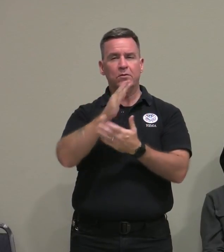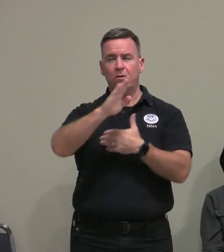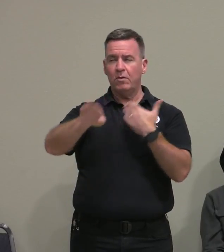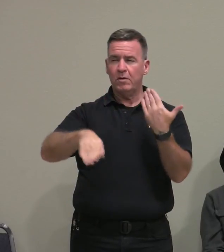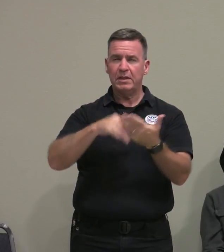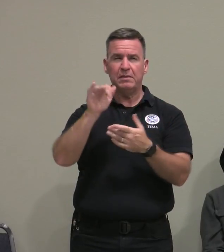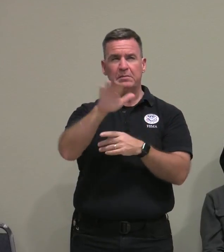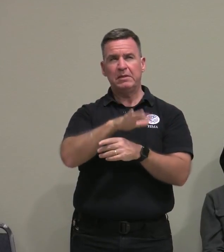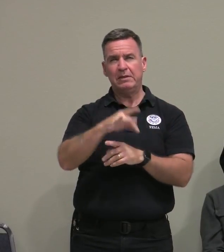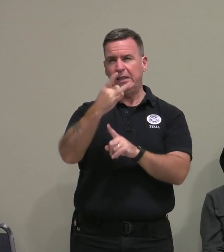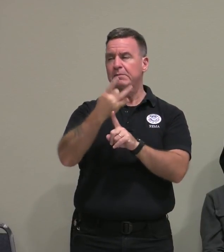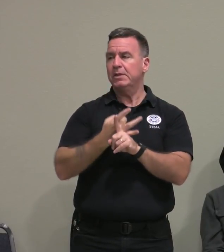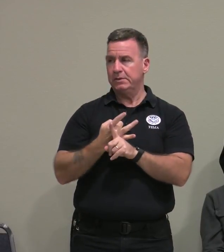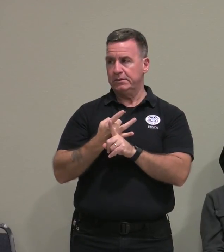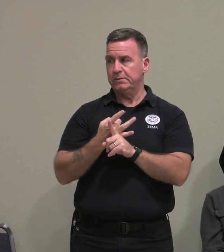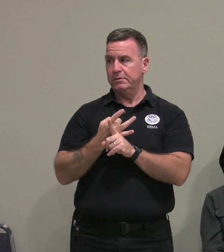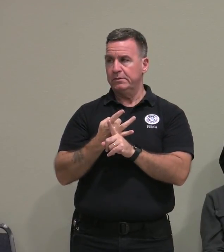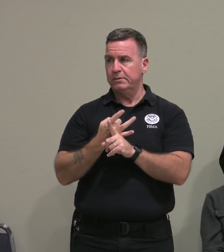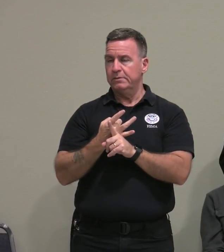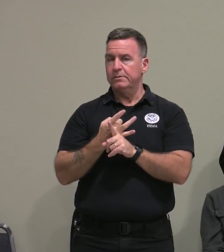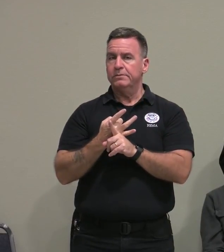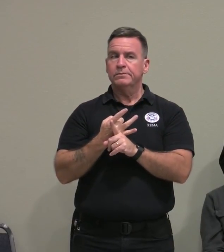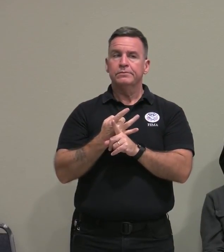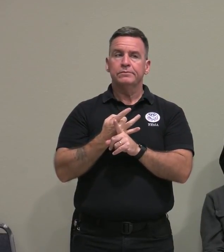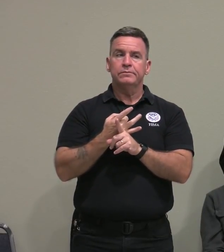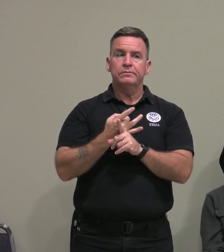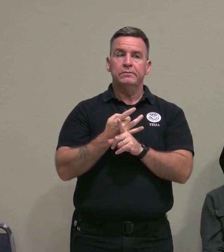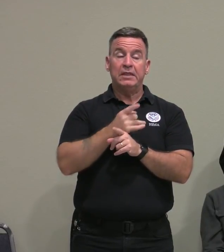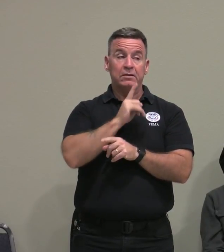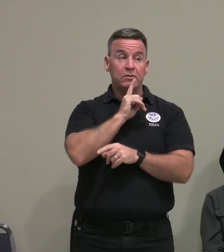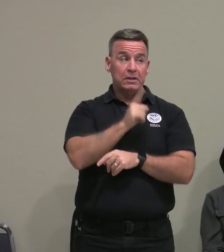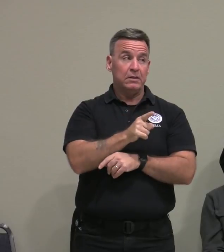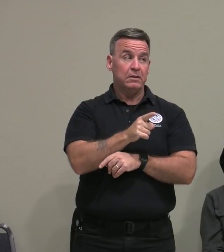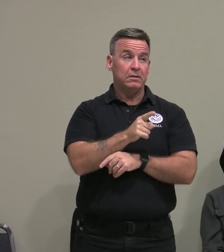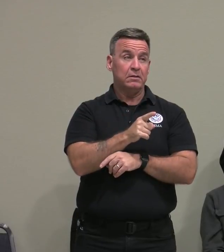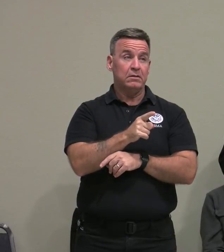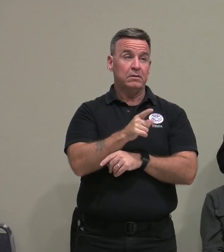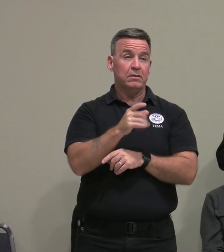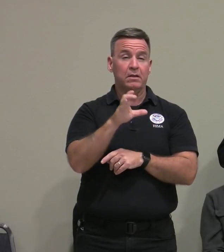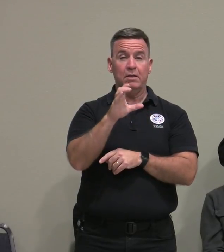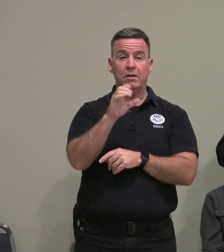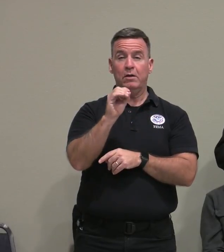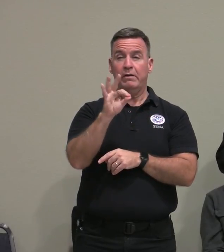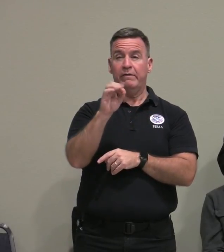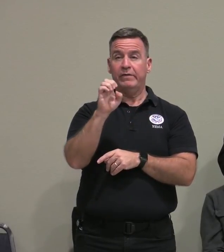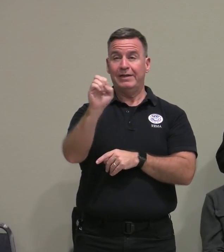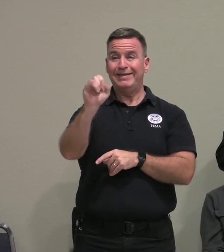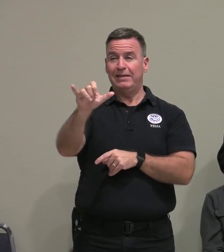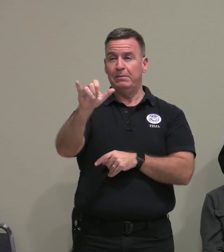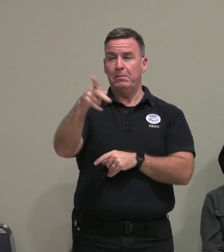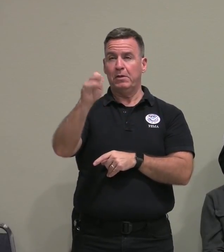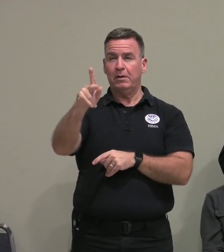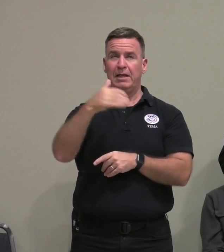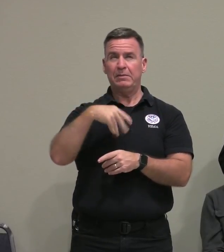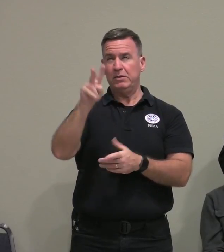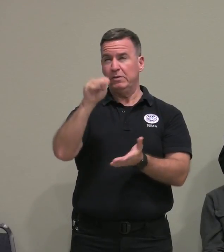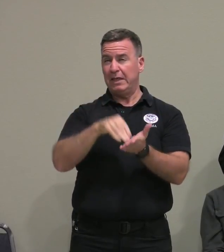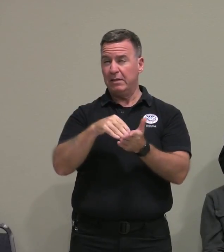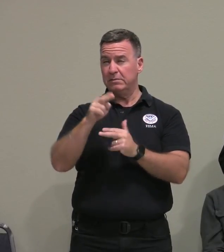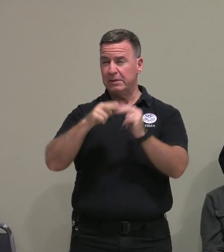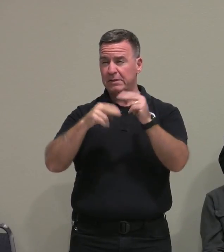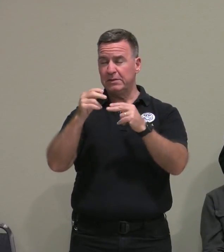all of that within about eight months. And in actuality, Coffee Park, which had about 2,000 structures,